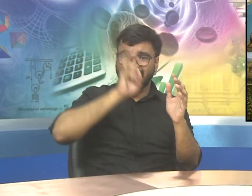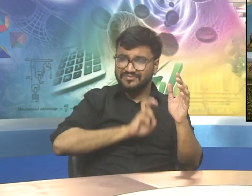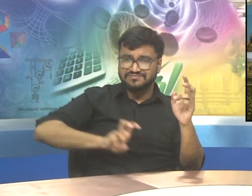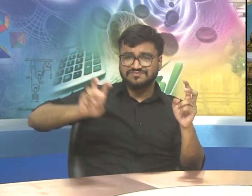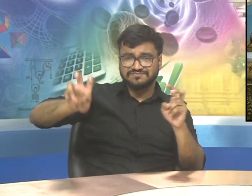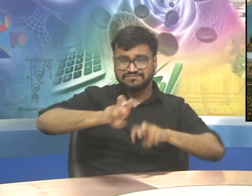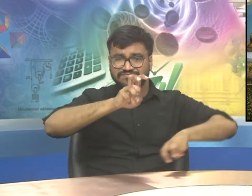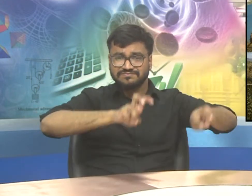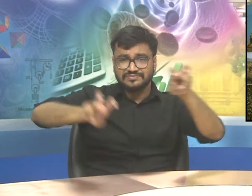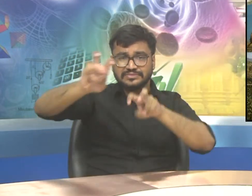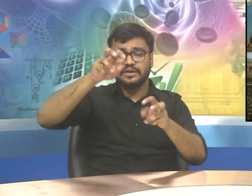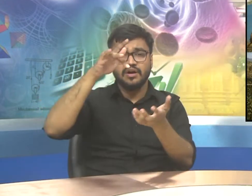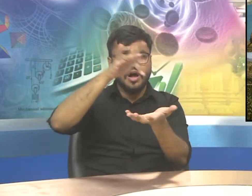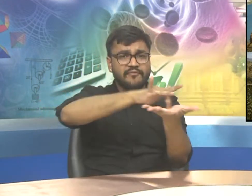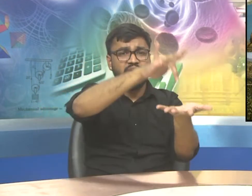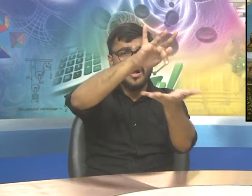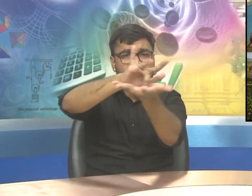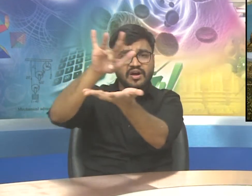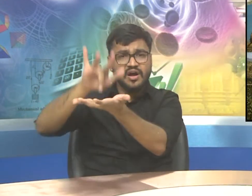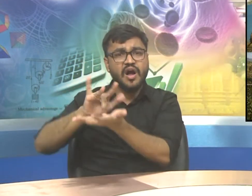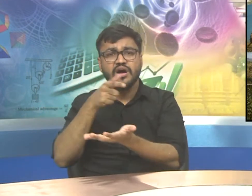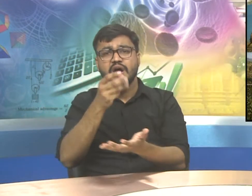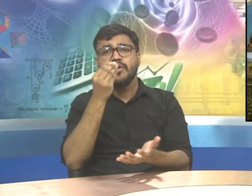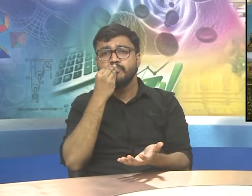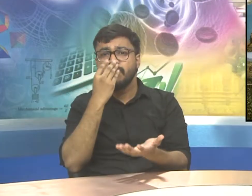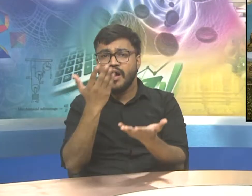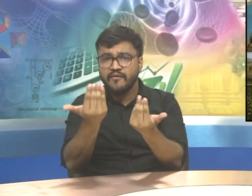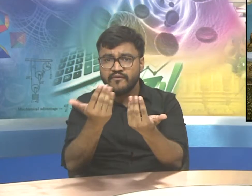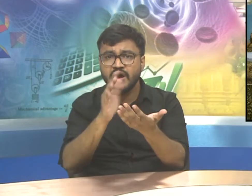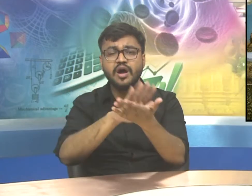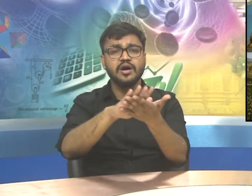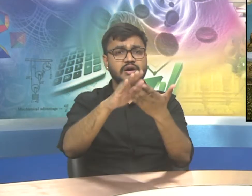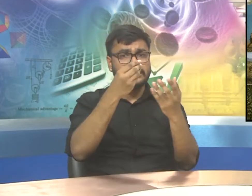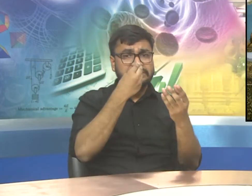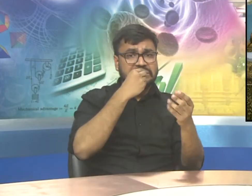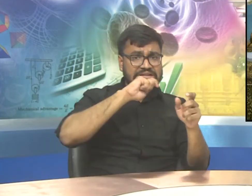They spread to many parts of the world and became